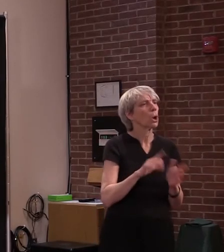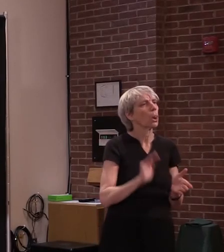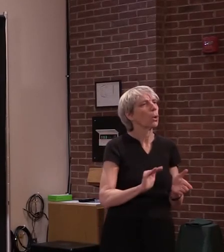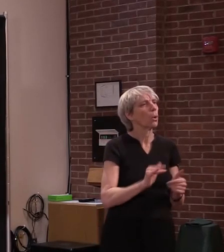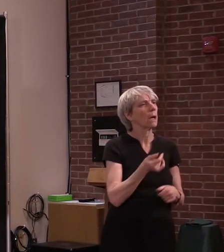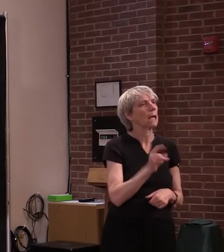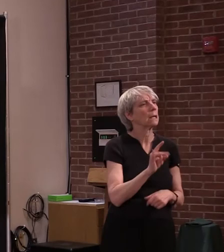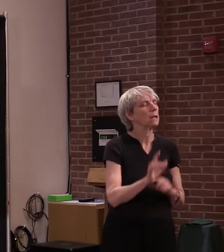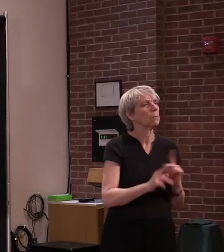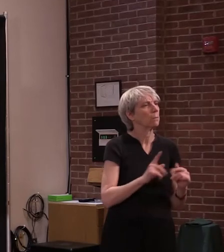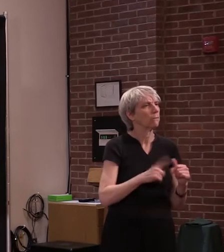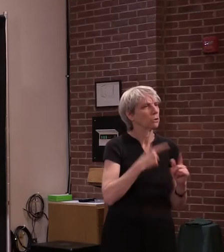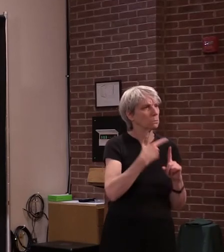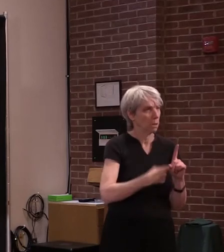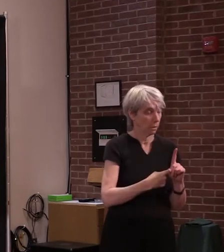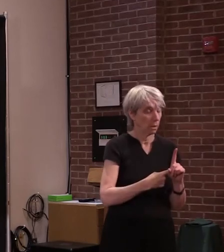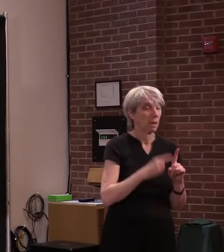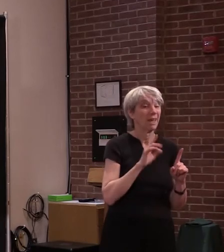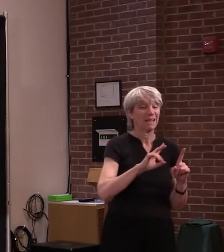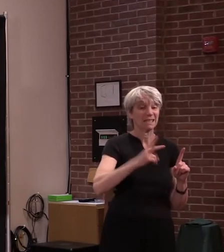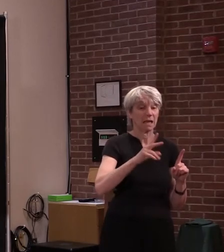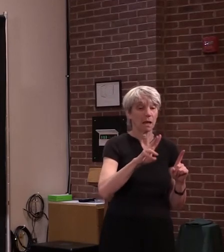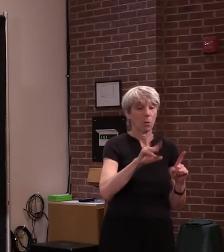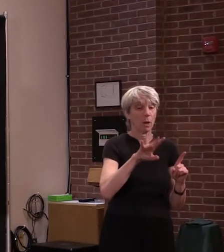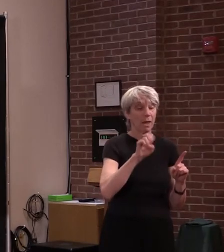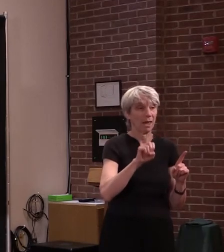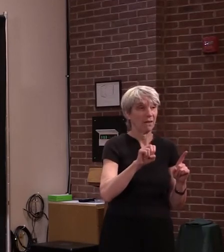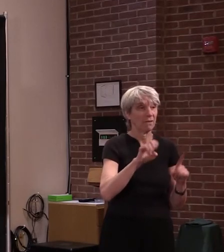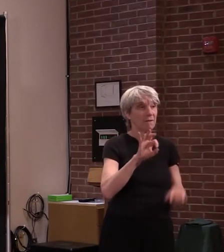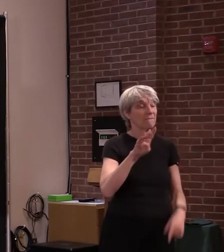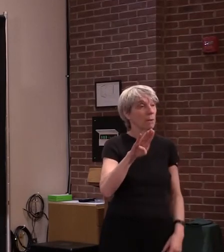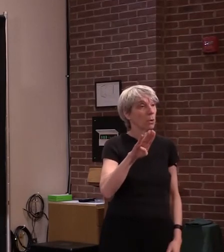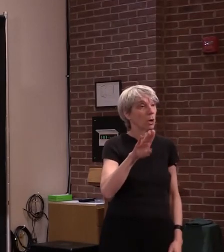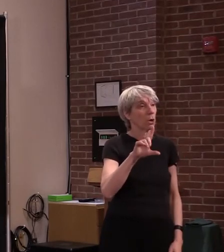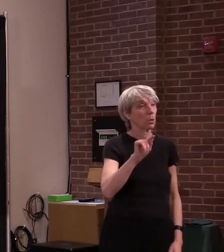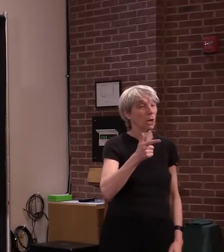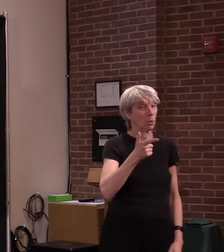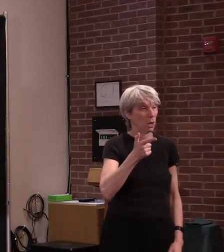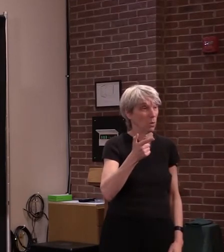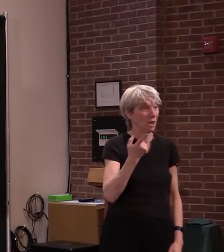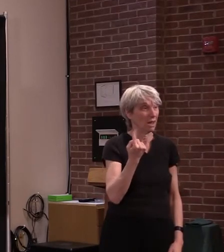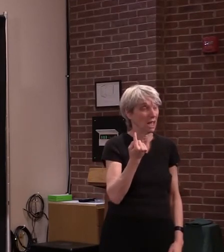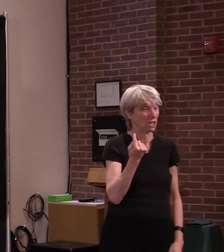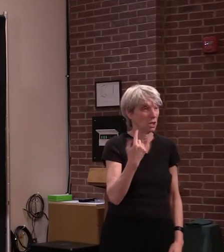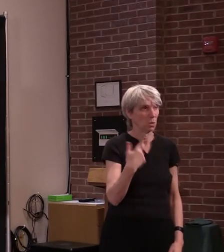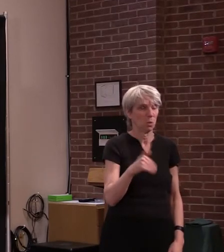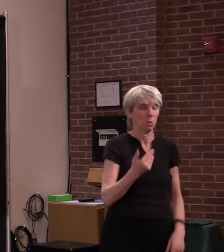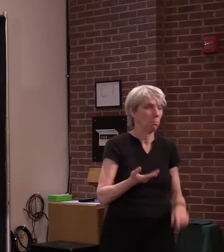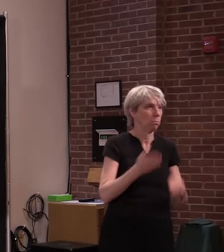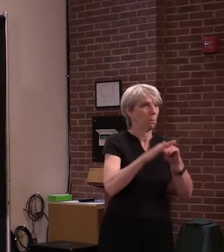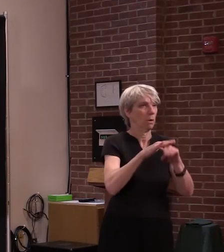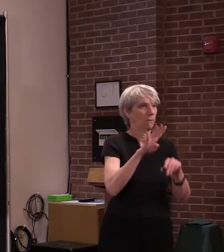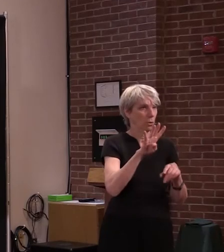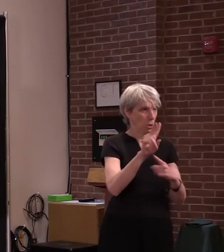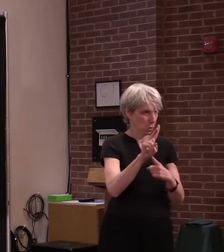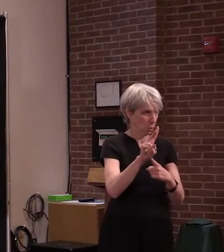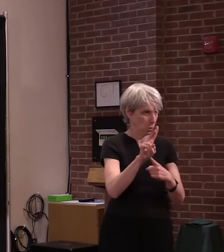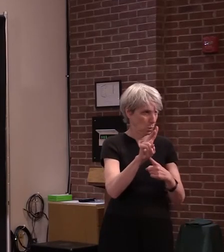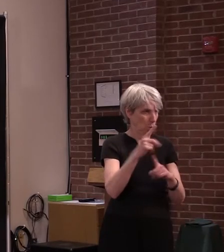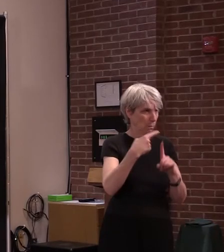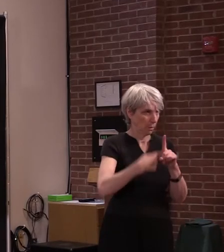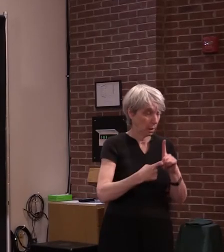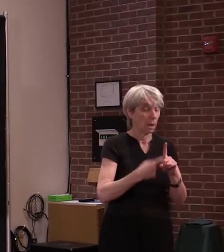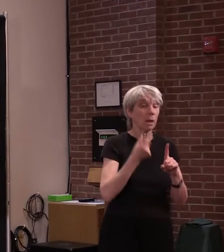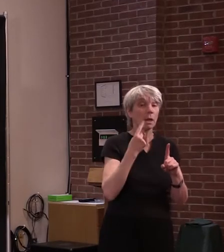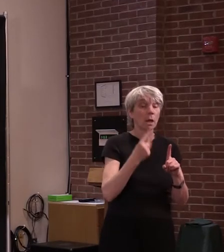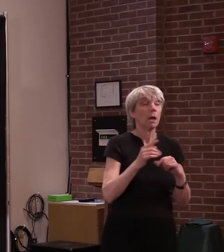second wave, which was February of 21, it went to 42. But the